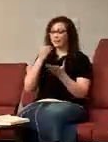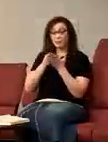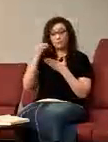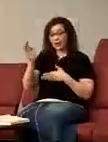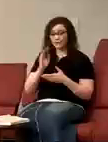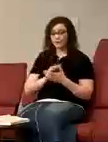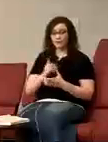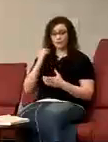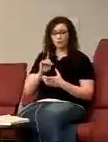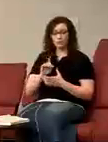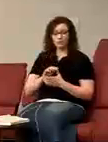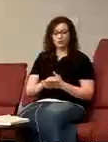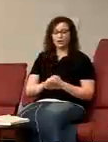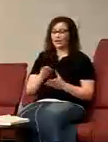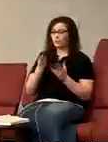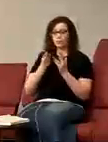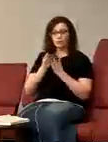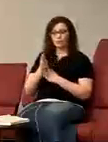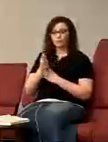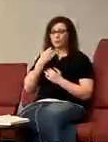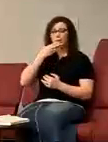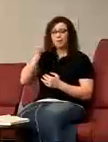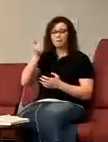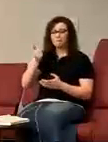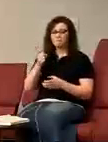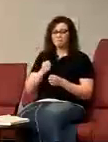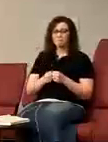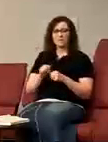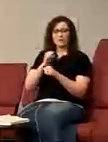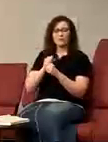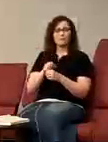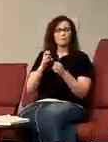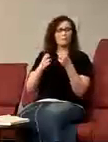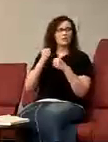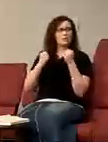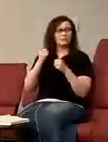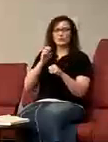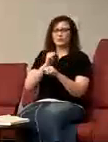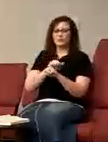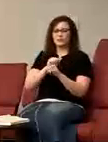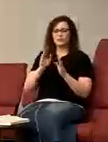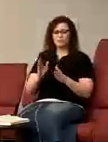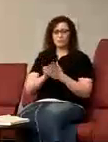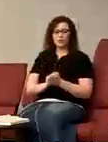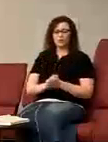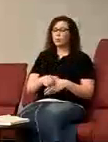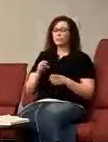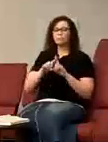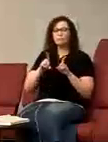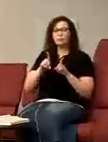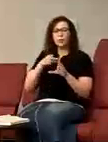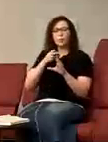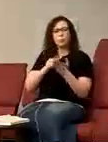been gone through by the best mechanics ever. But what if I gave up in Colorado? You know, we give up